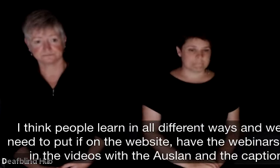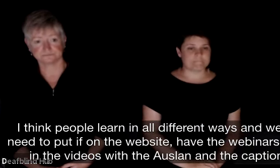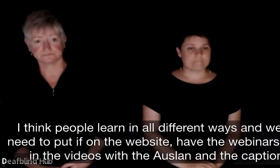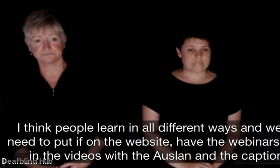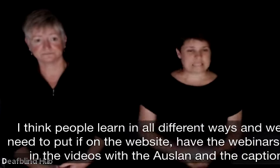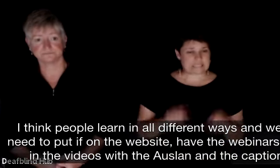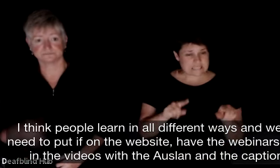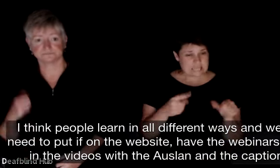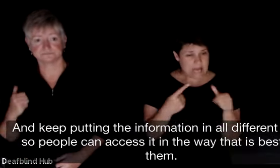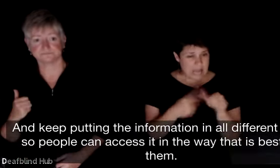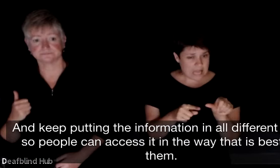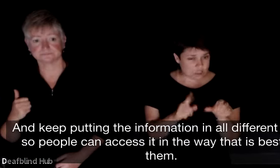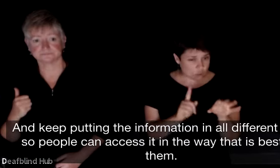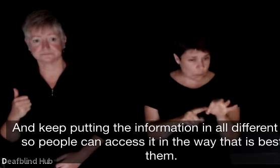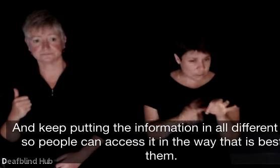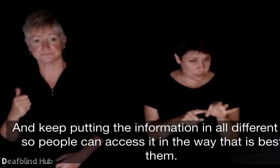Does that answer?